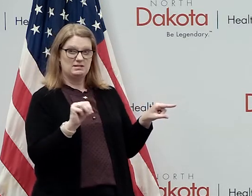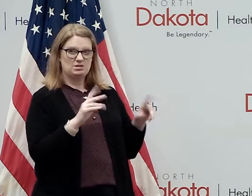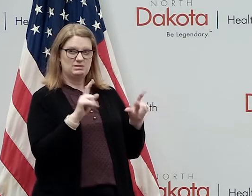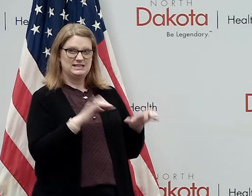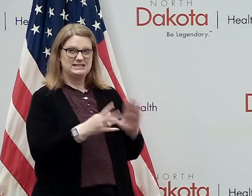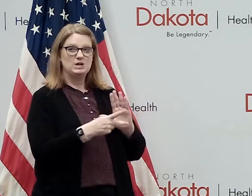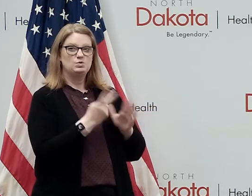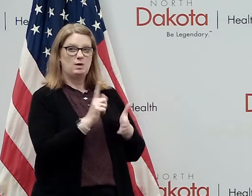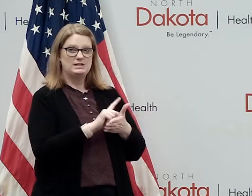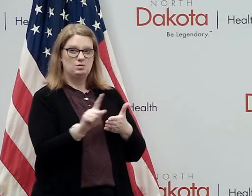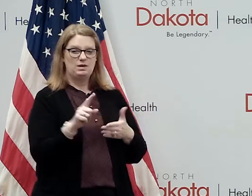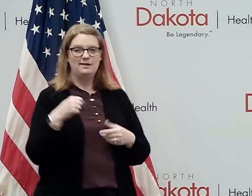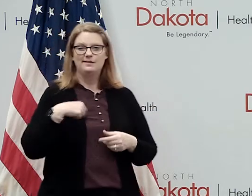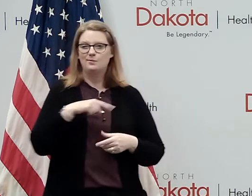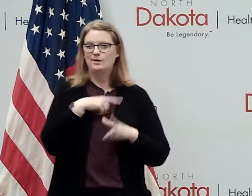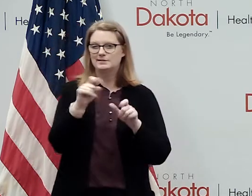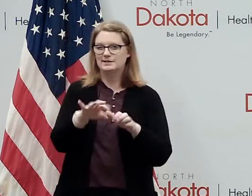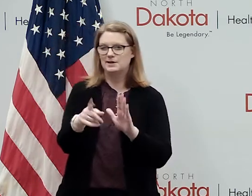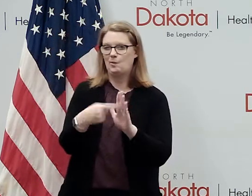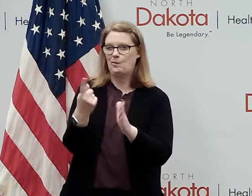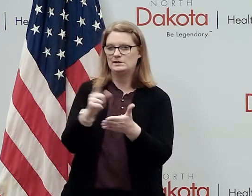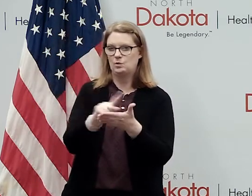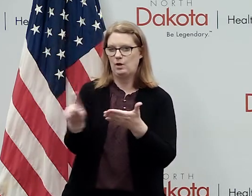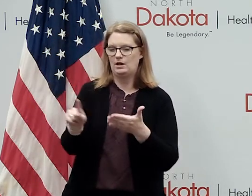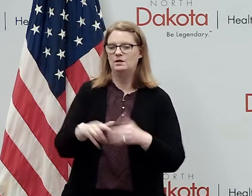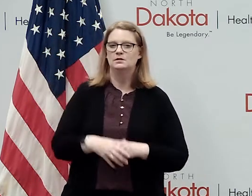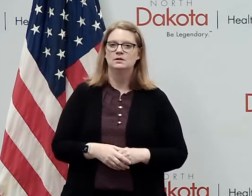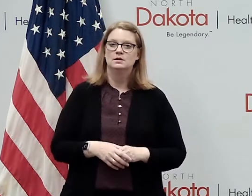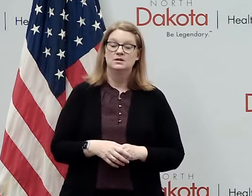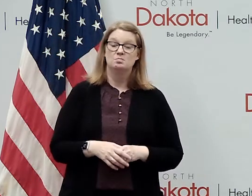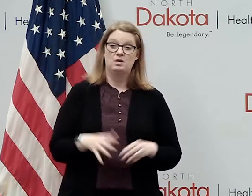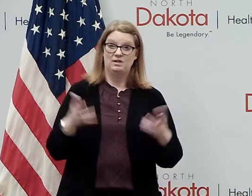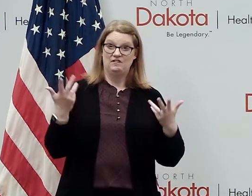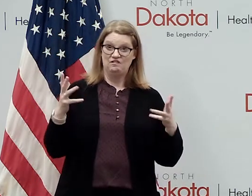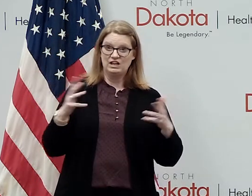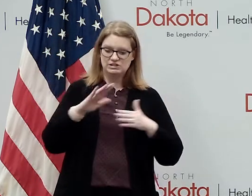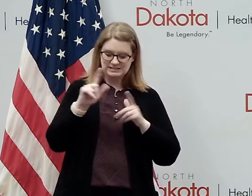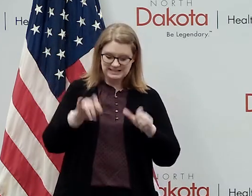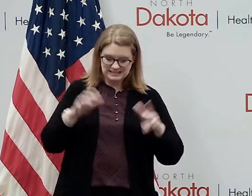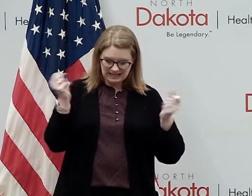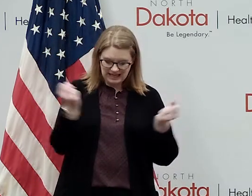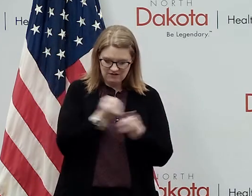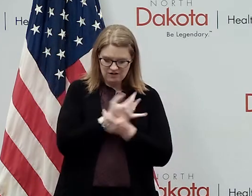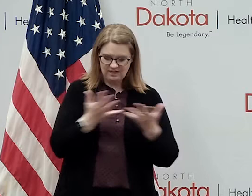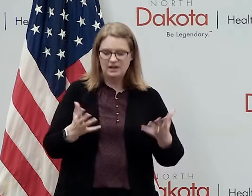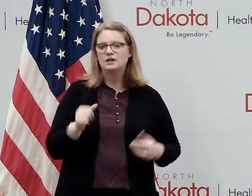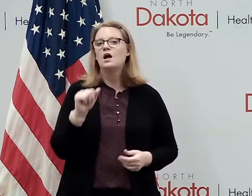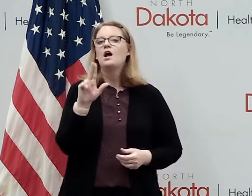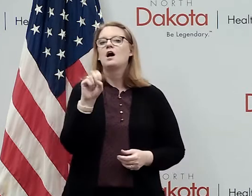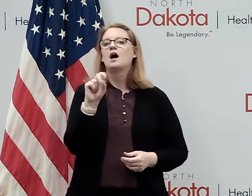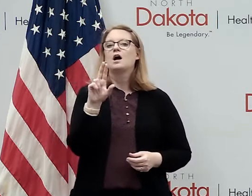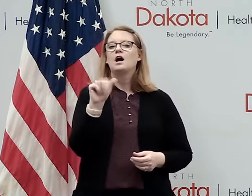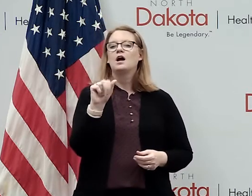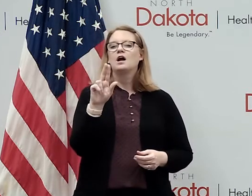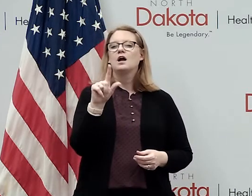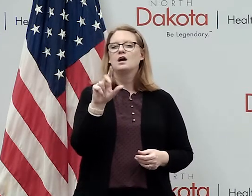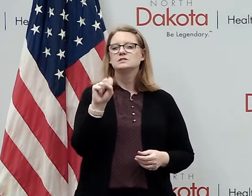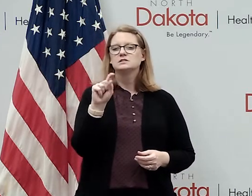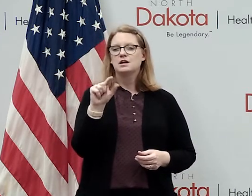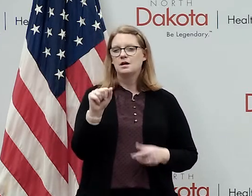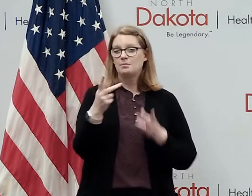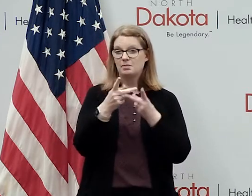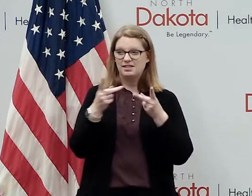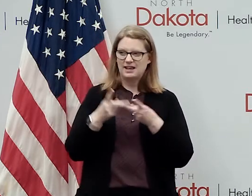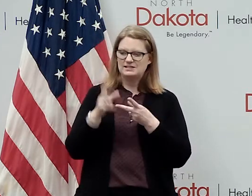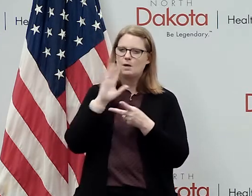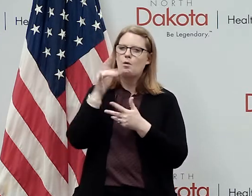are. But we've made it through all the facilities. Augusta Place will be in contact with the family members of their residents